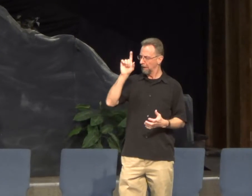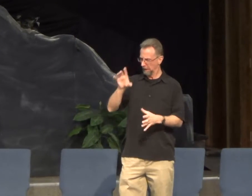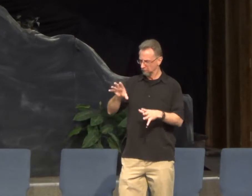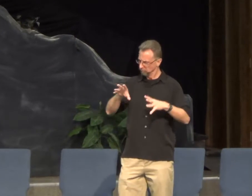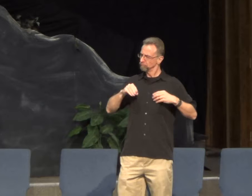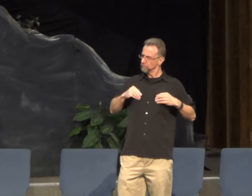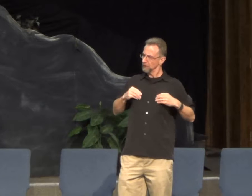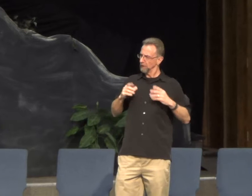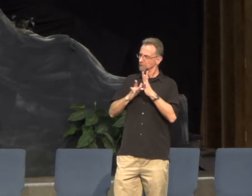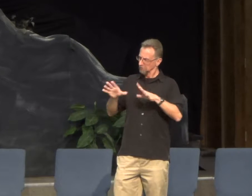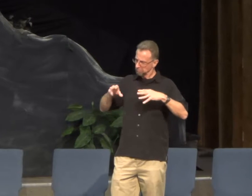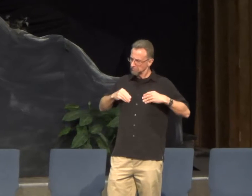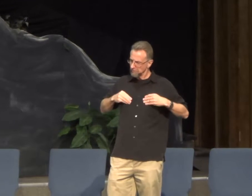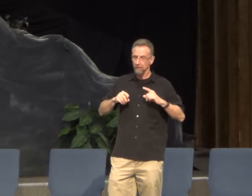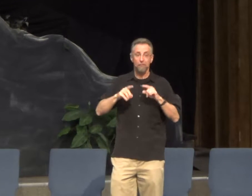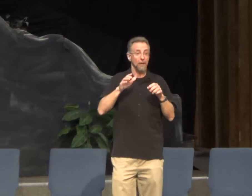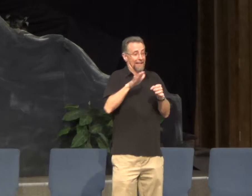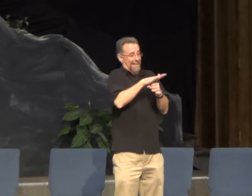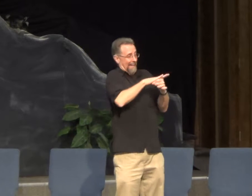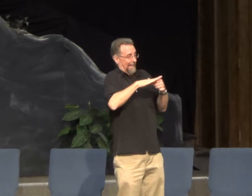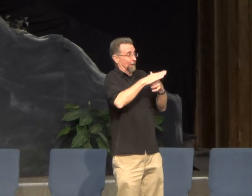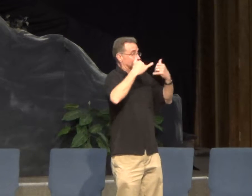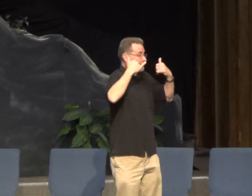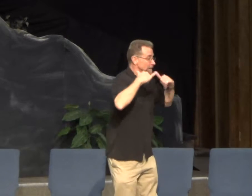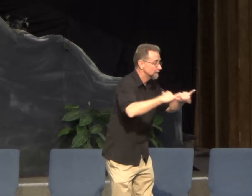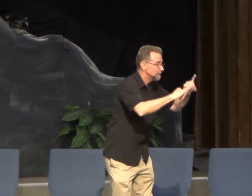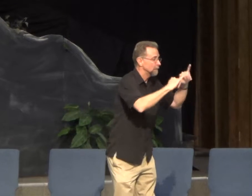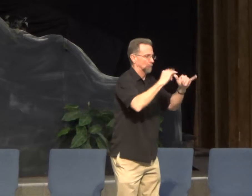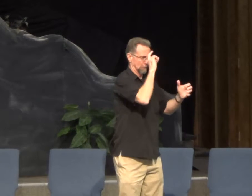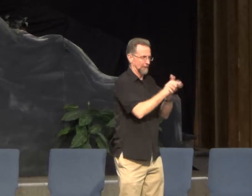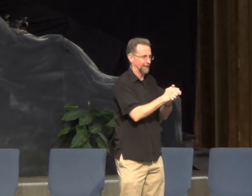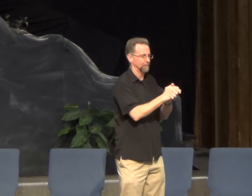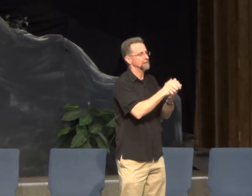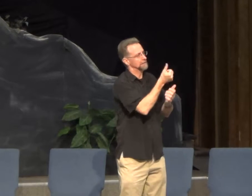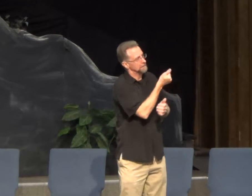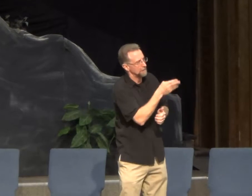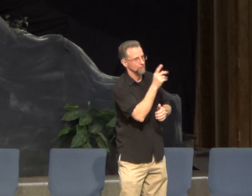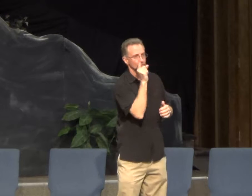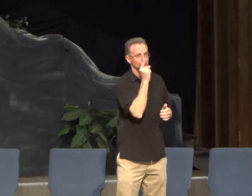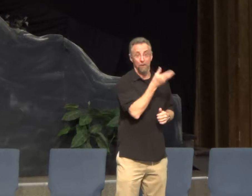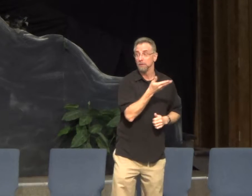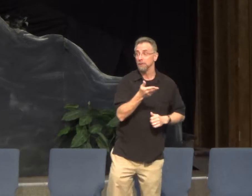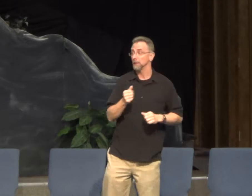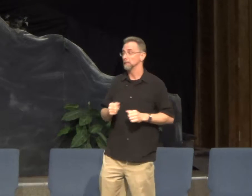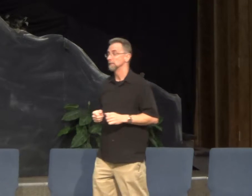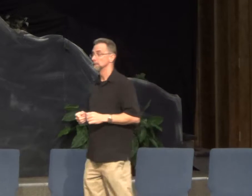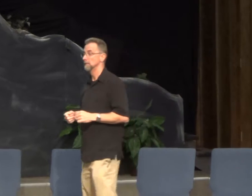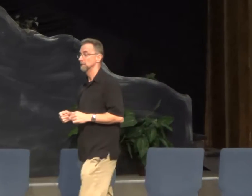arrived. And he had some there in that area that believed in other